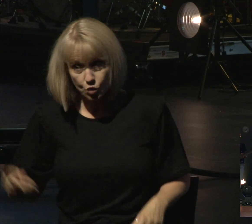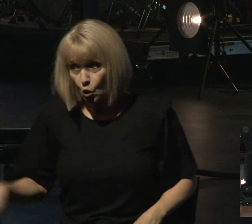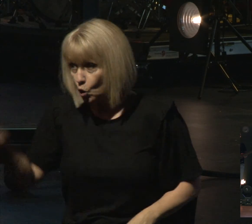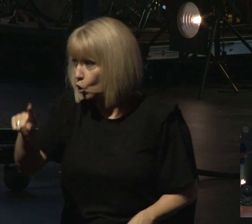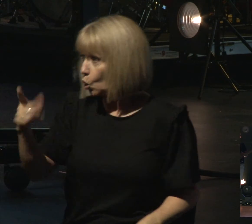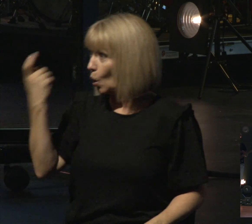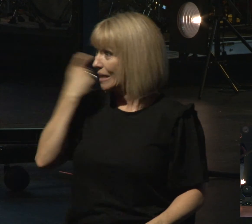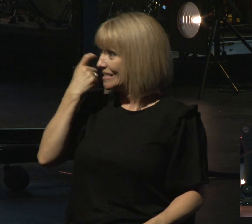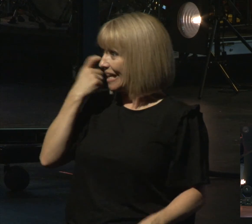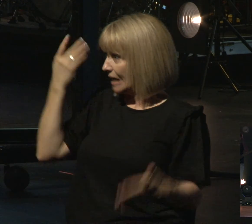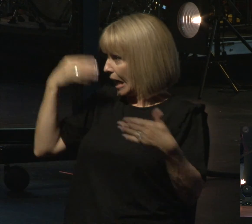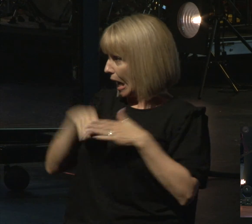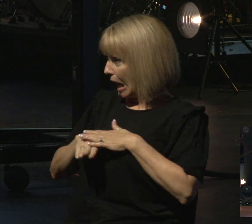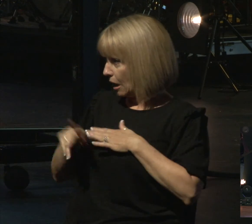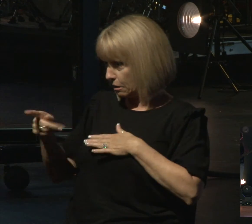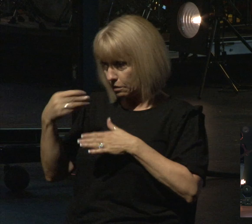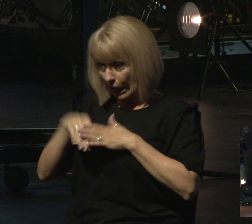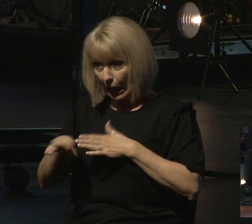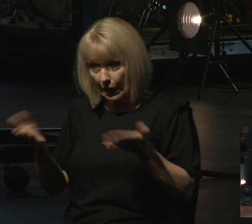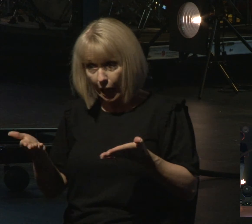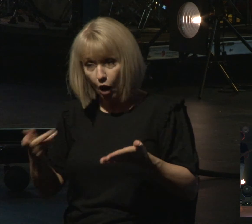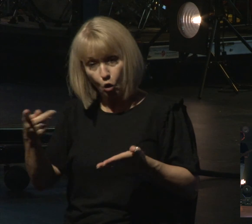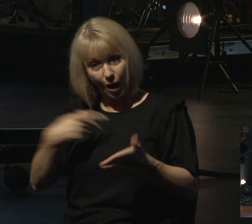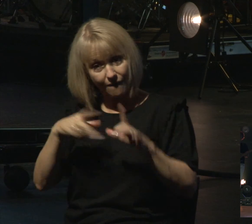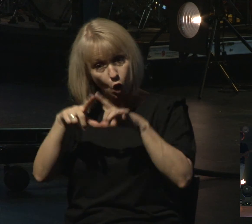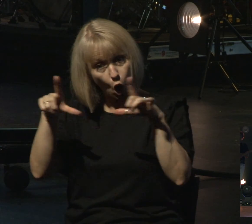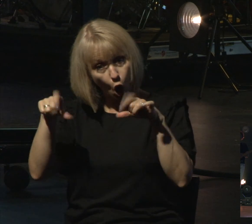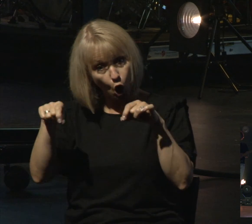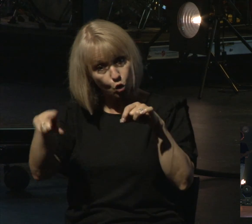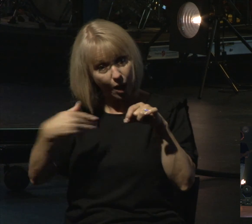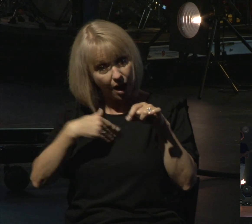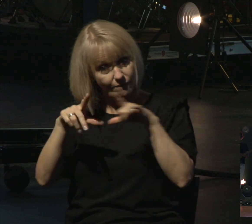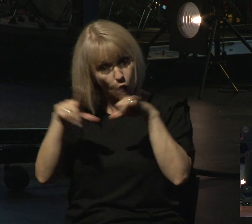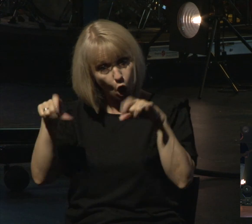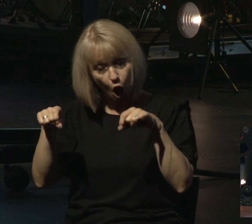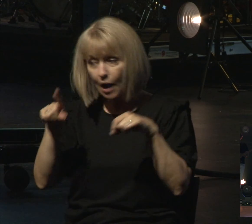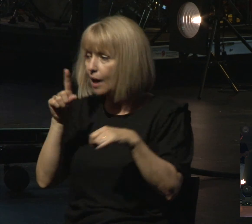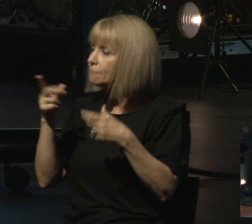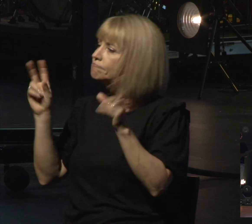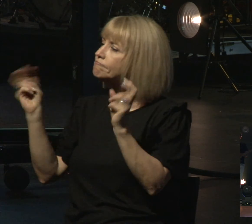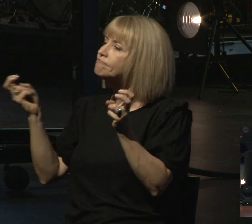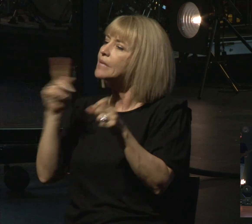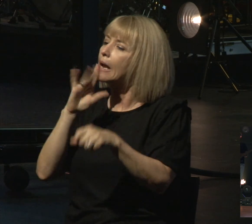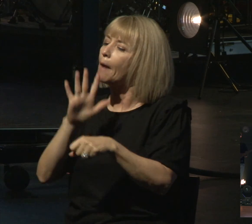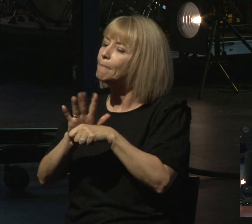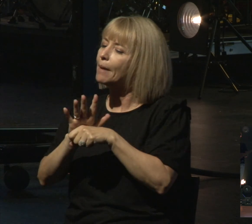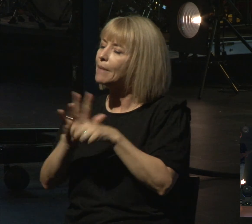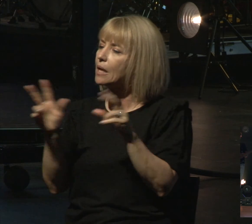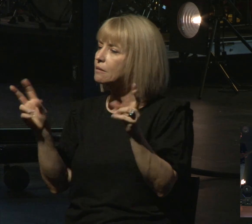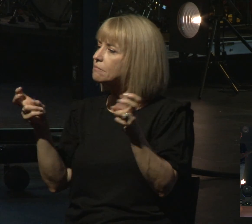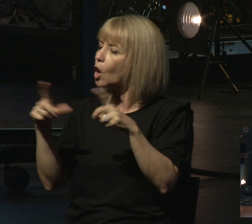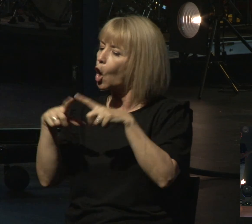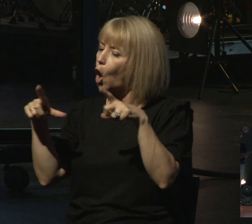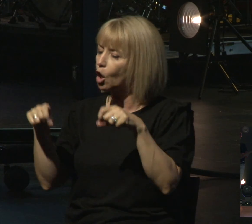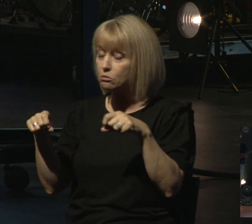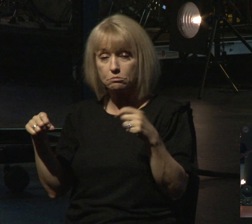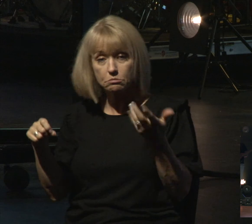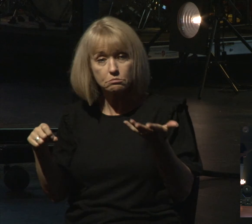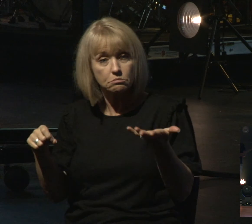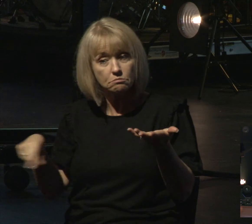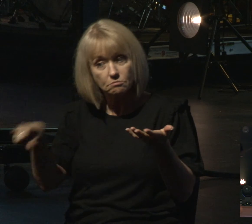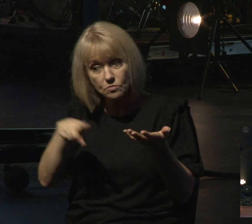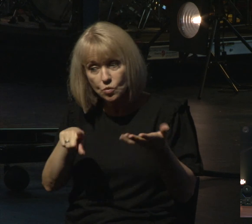at the back of the room. For those of you online, we're going to put a link in the chat where you can click on that link and be taken to the online commitment